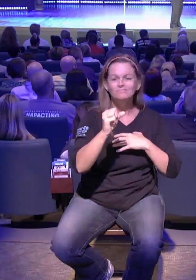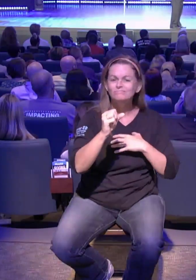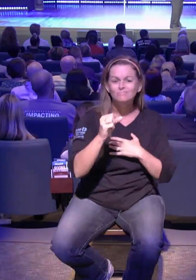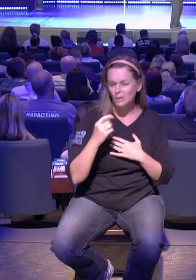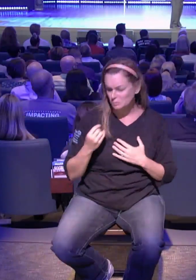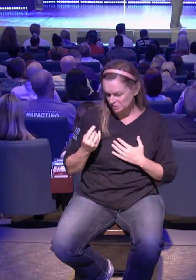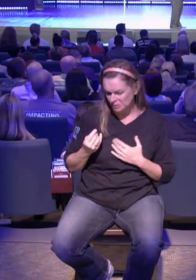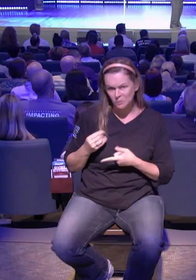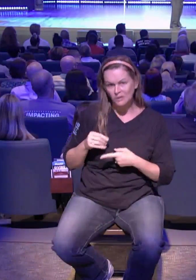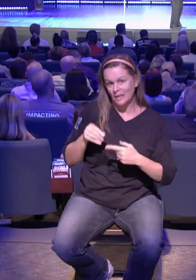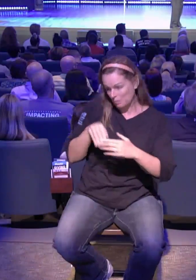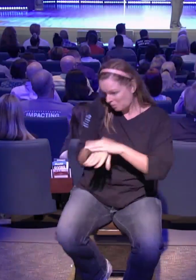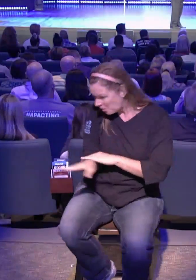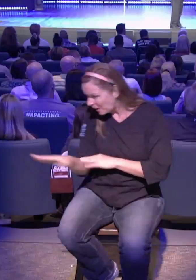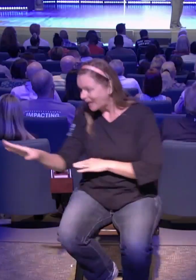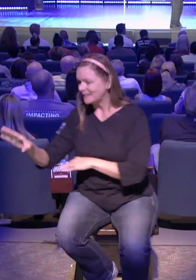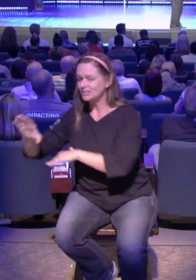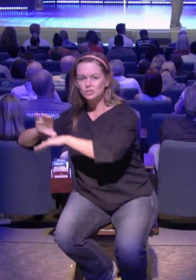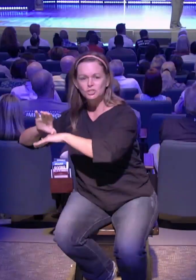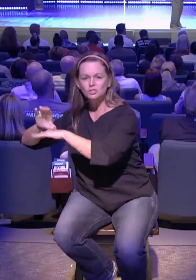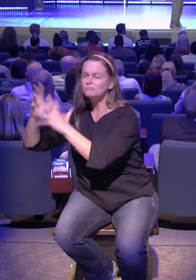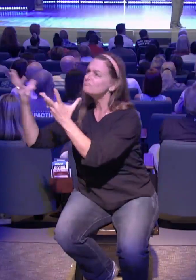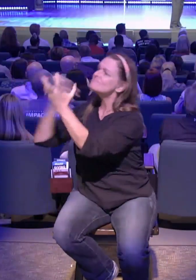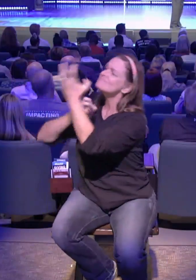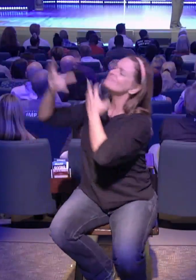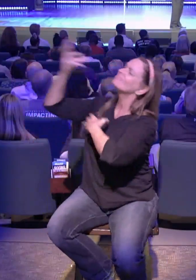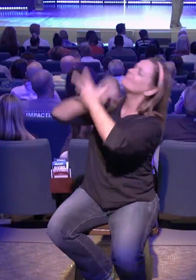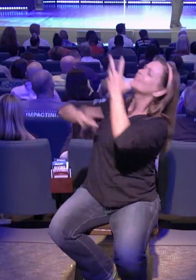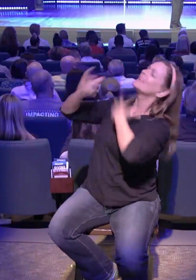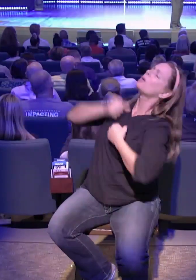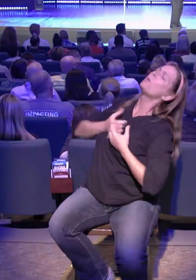are to be with his people, his church.